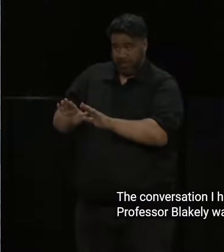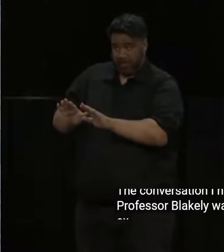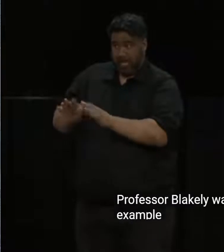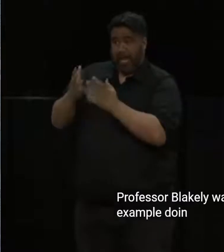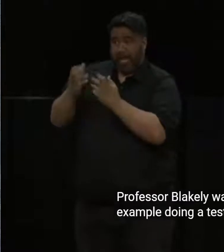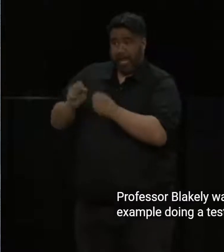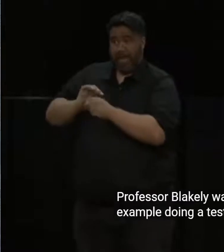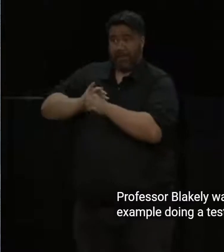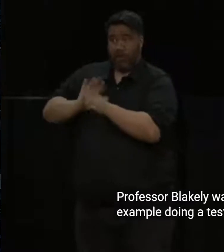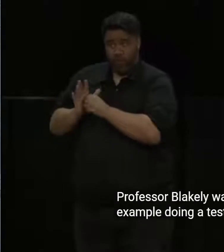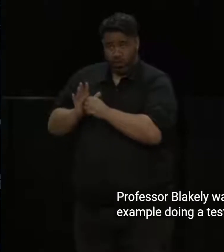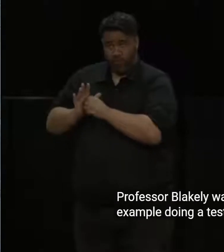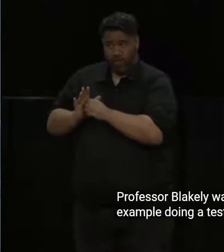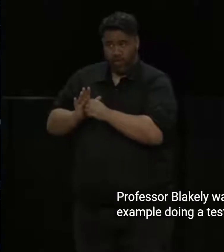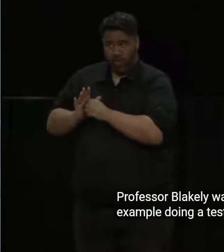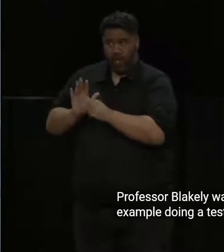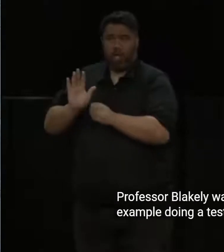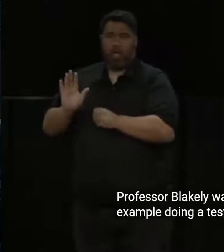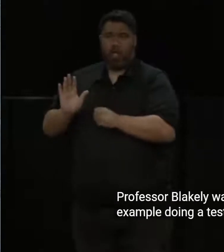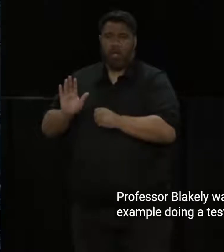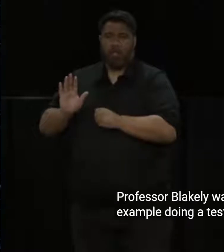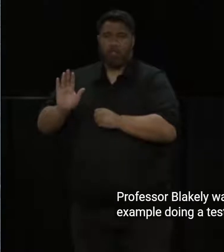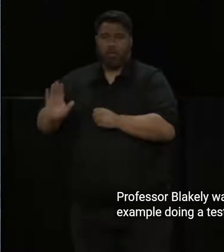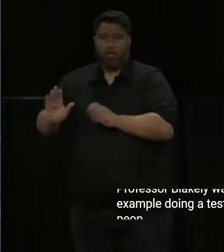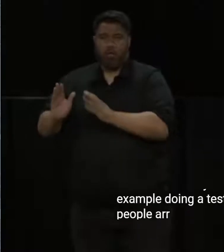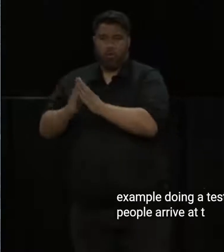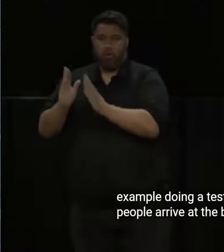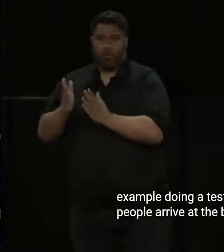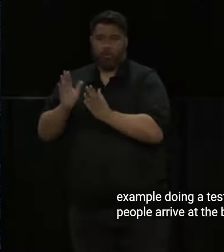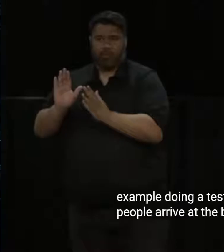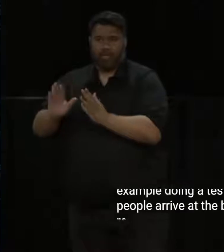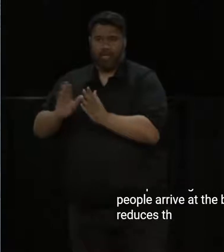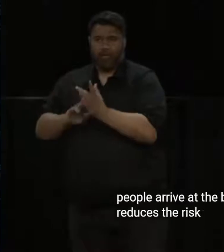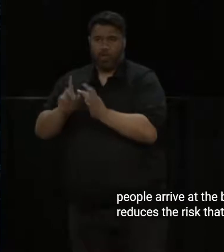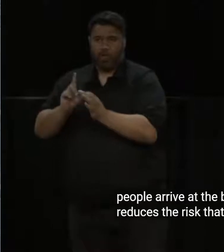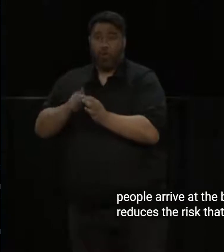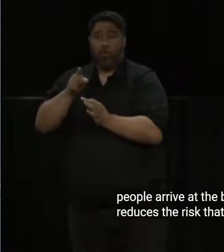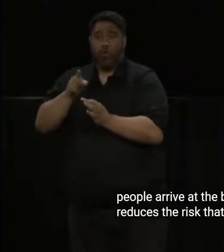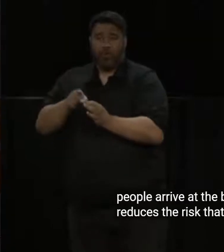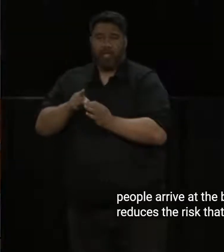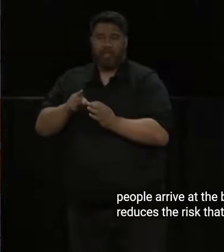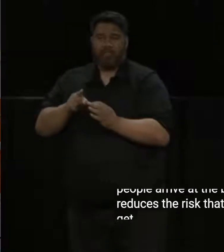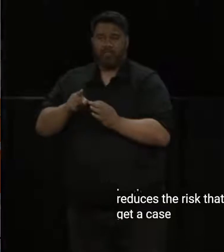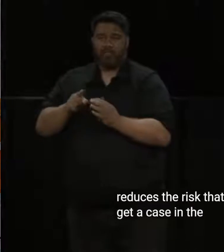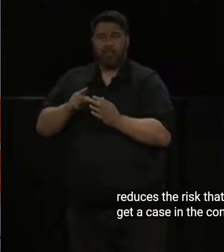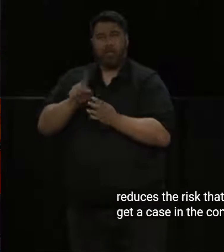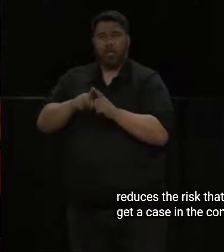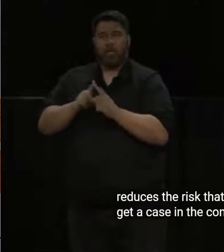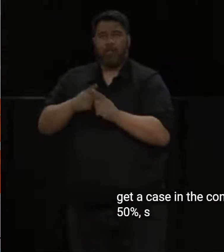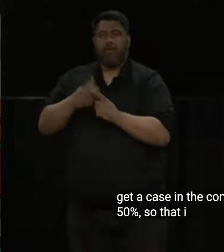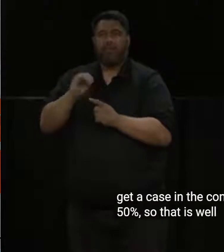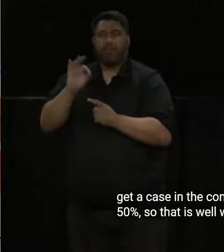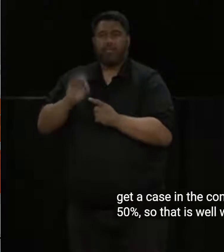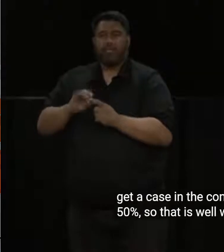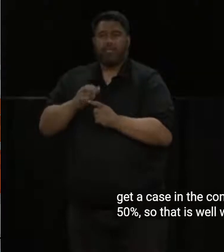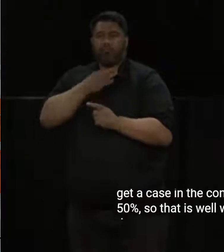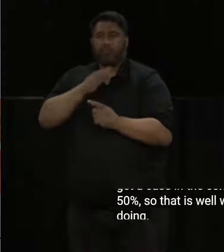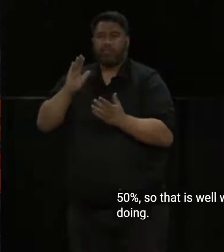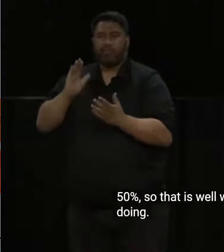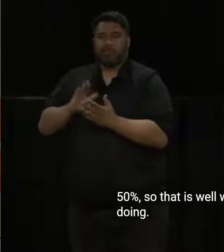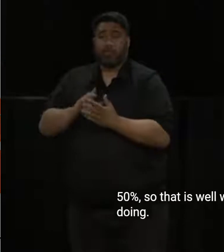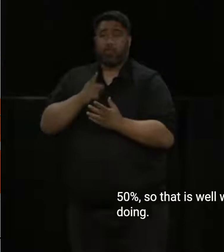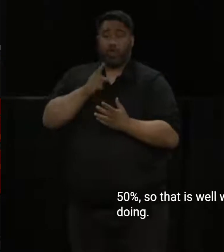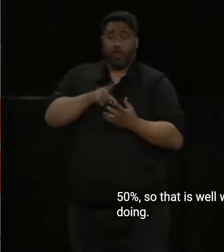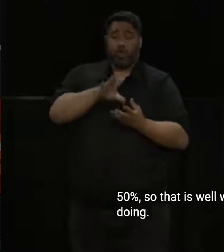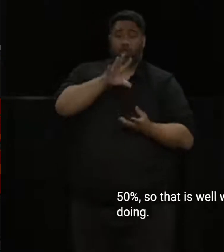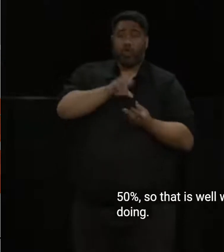get a case in the community by 50%. So that's well worth doing. So cumulative risk is just the adding up, it's the combination or the addition